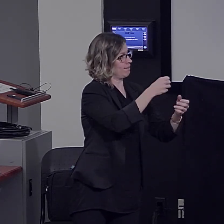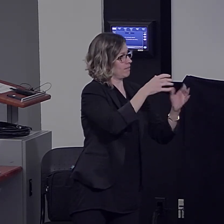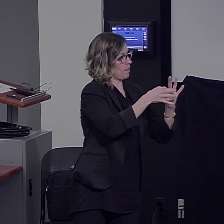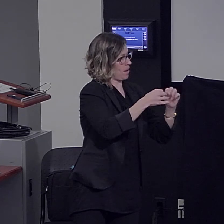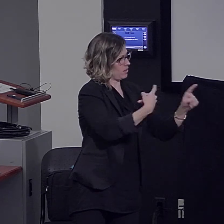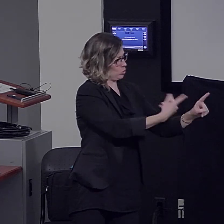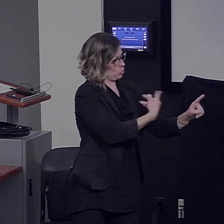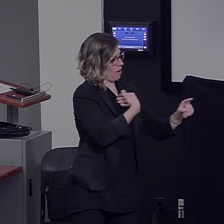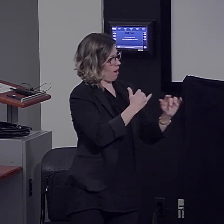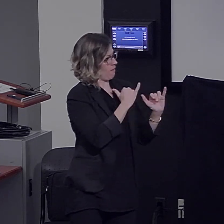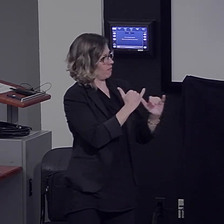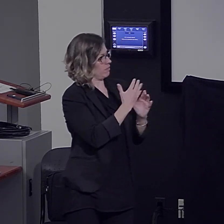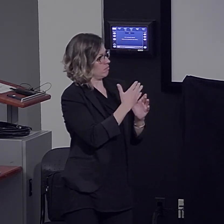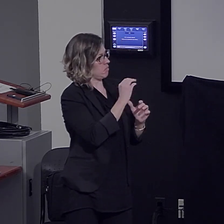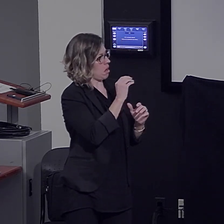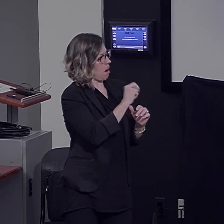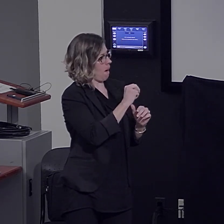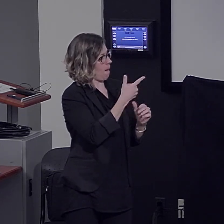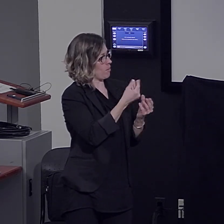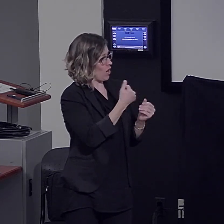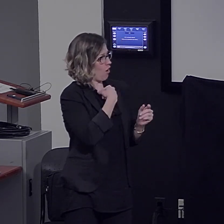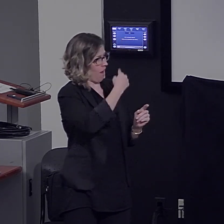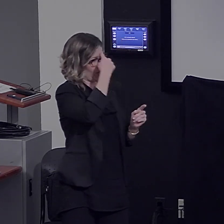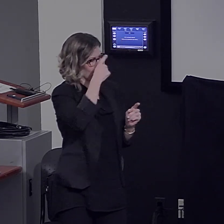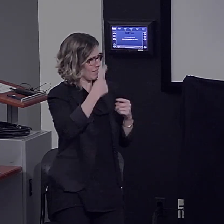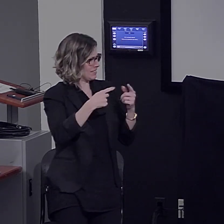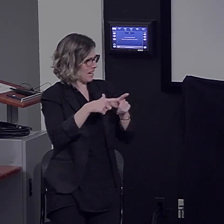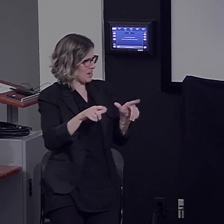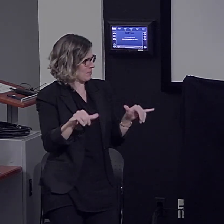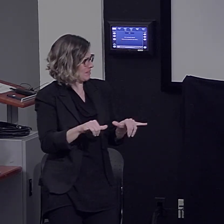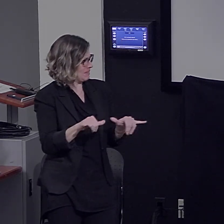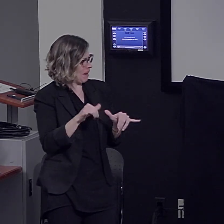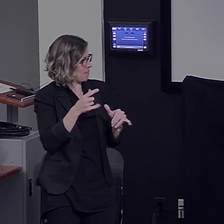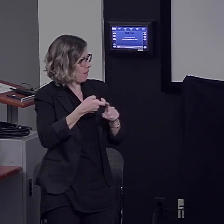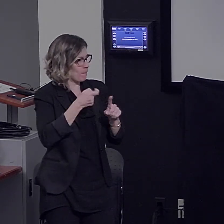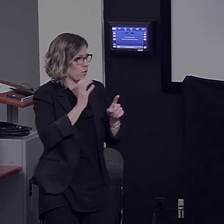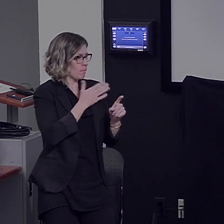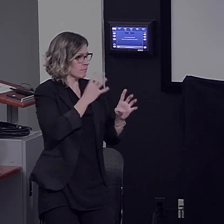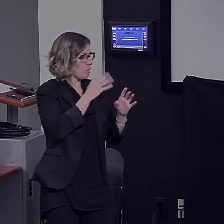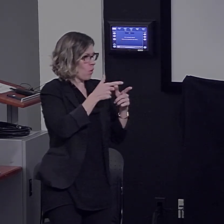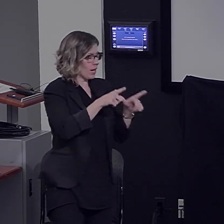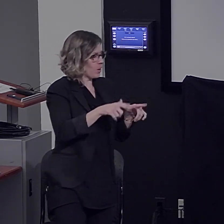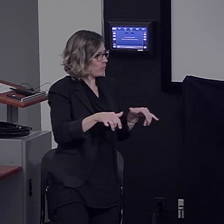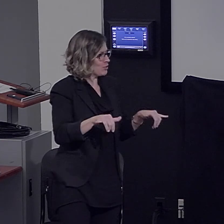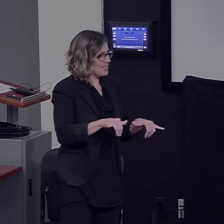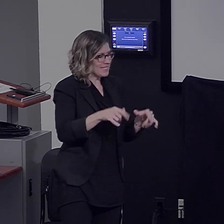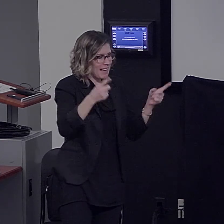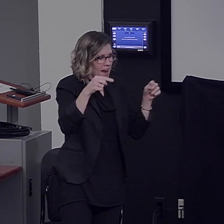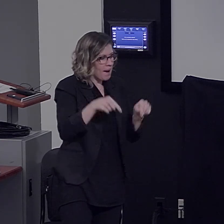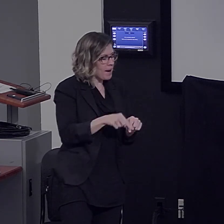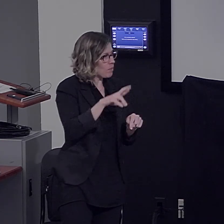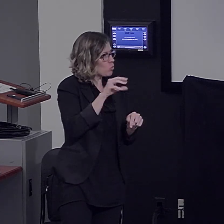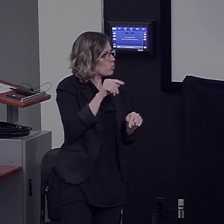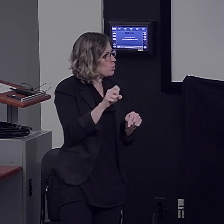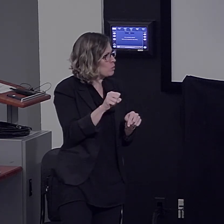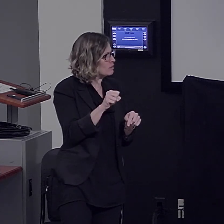sign language derived from that as our language. I mean, the root is the same. I don't understand why